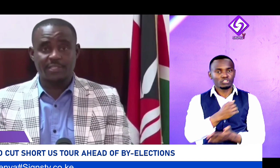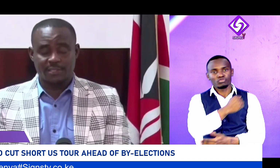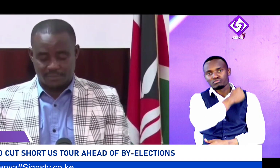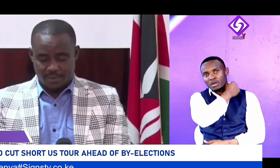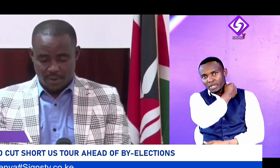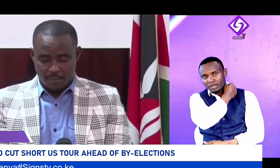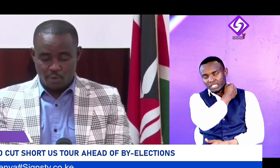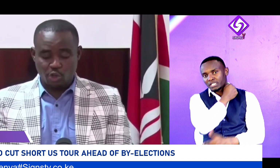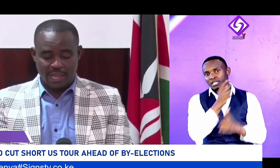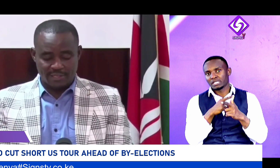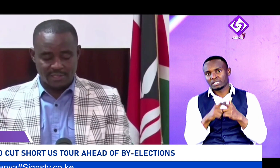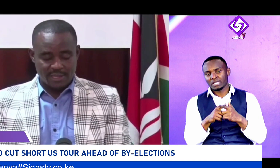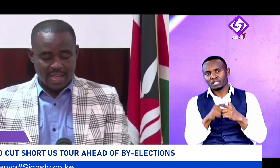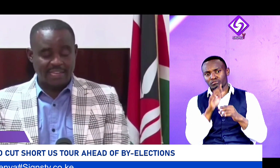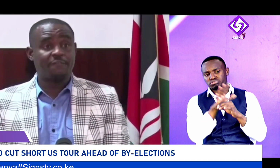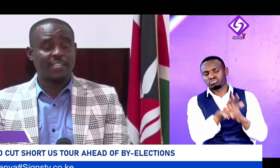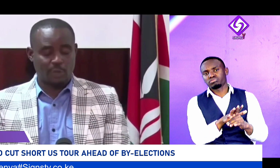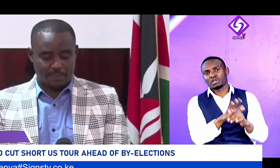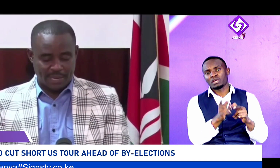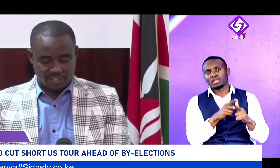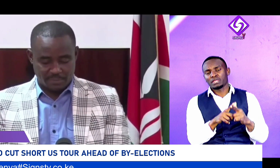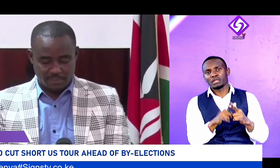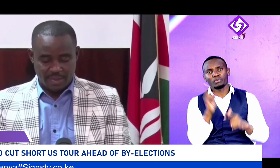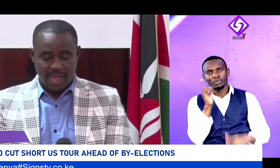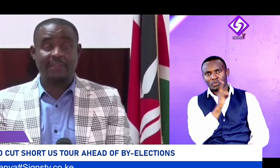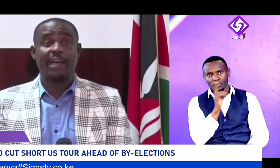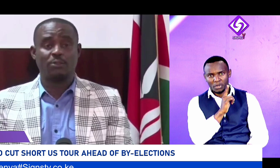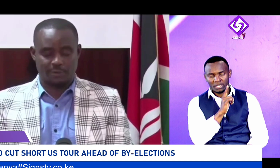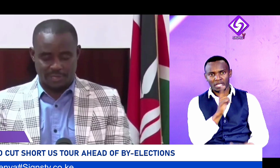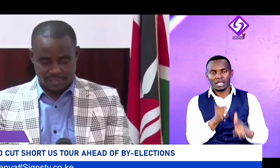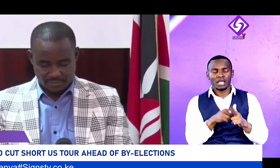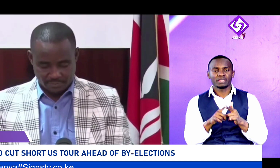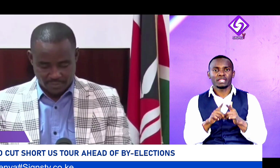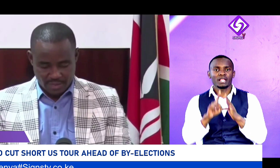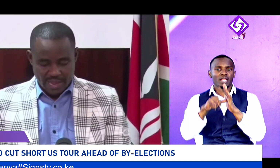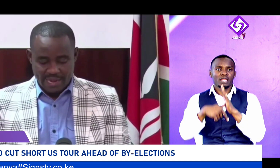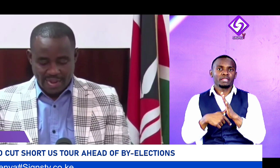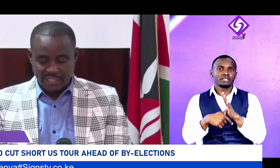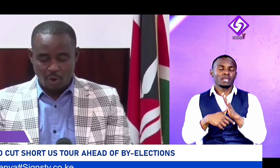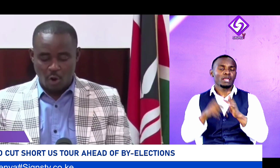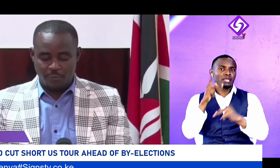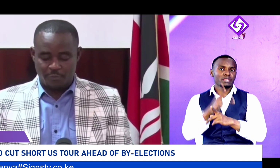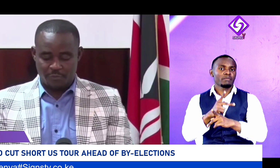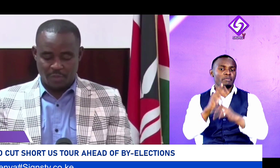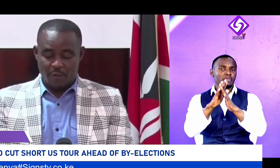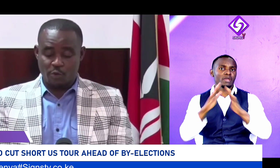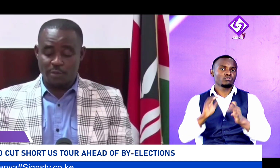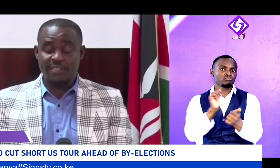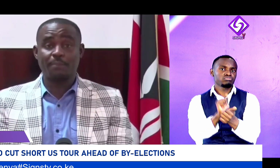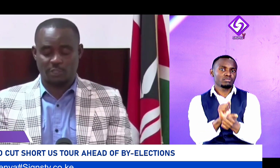intimidate, brutalize, and eventually place him under house arrest, cut him off from his